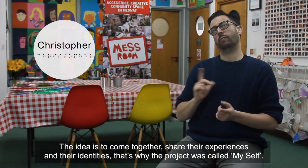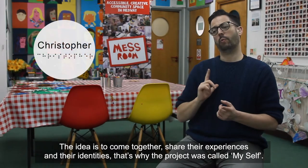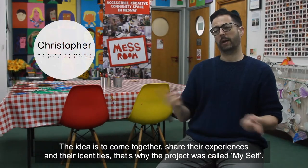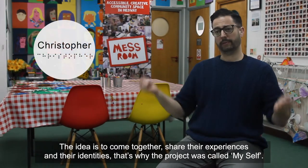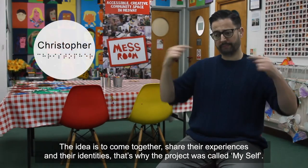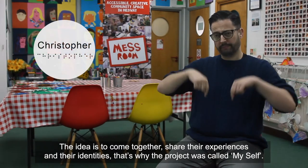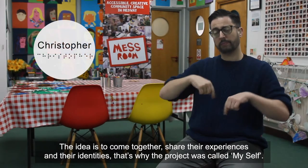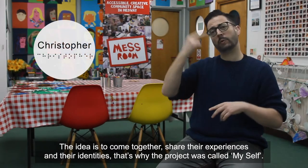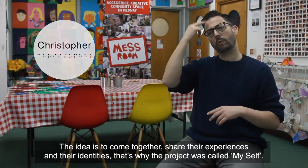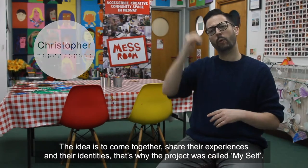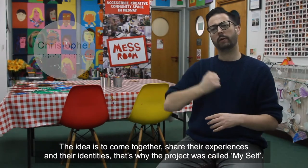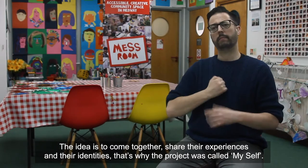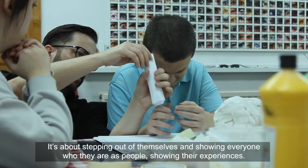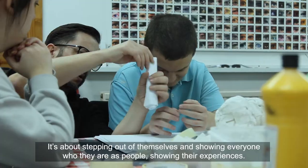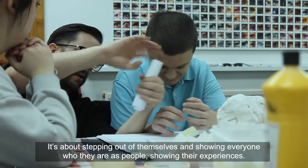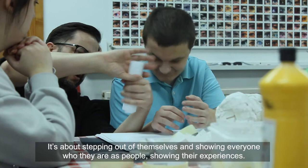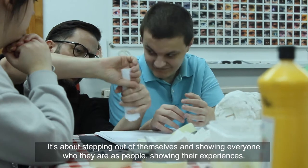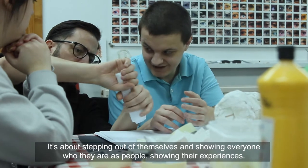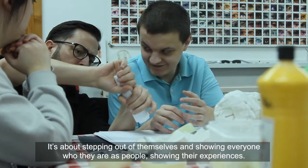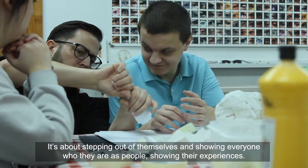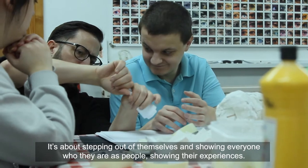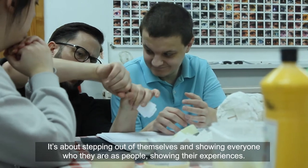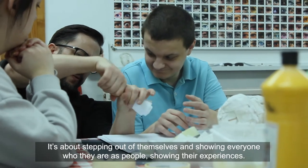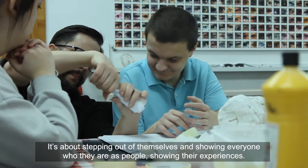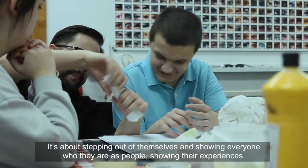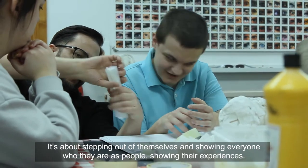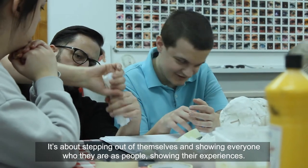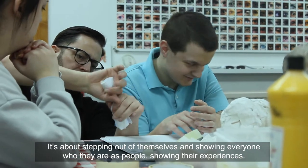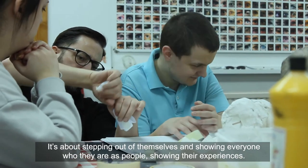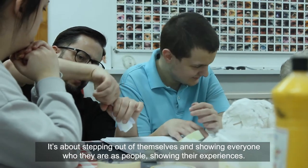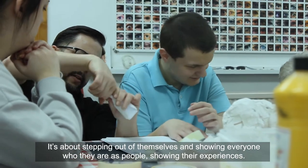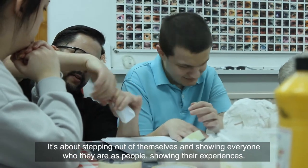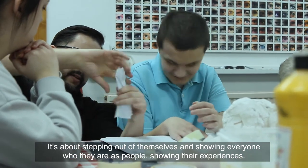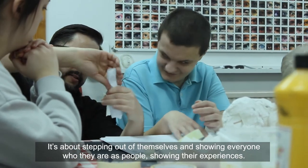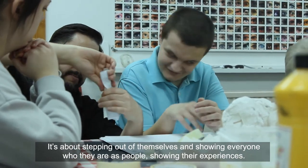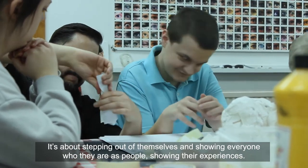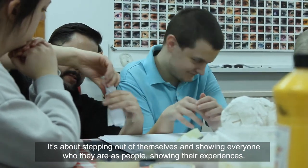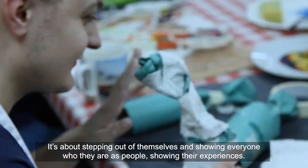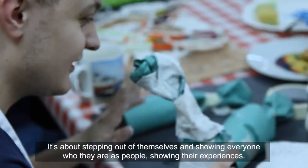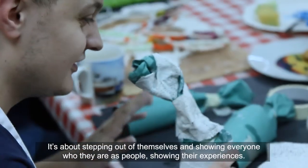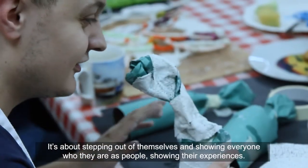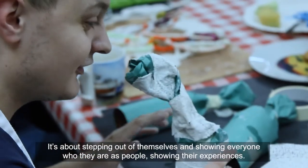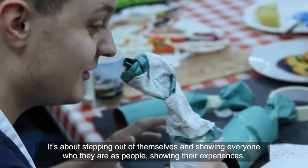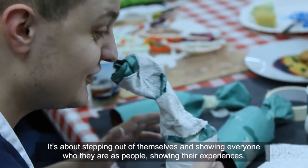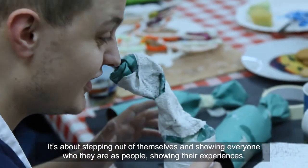called MySelf. It's about stepping out of themselves and showing who they are as people, sharing their experiences.